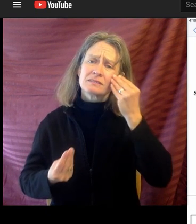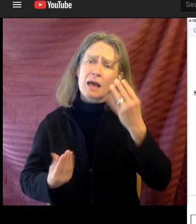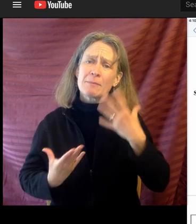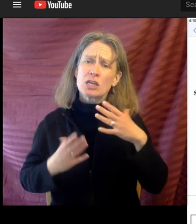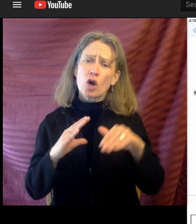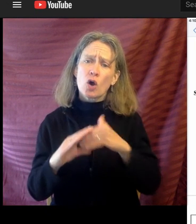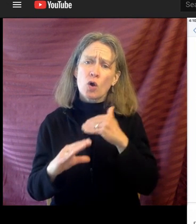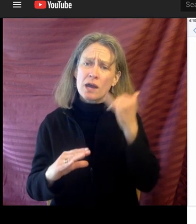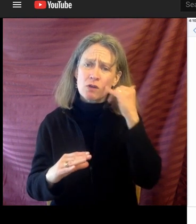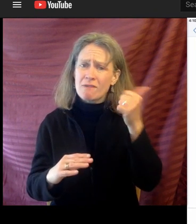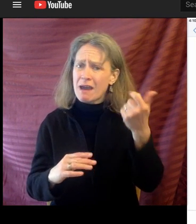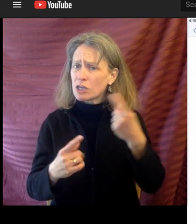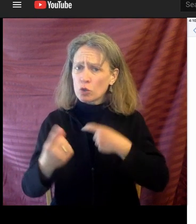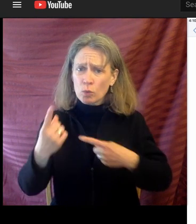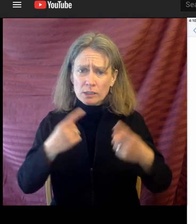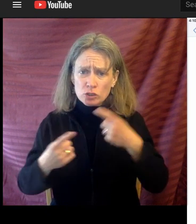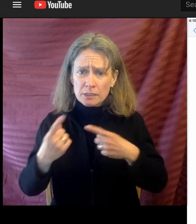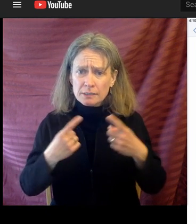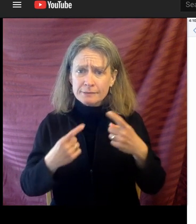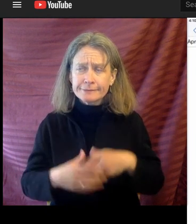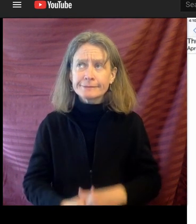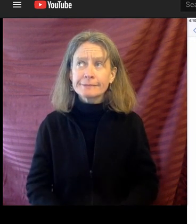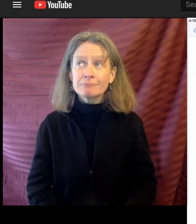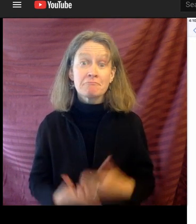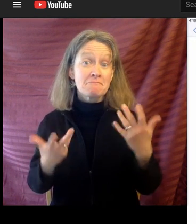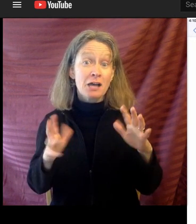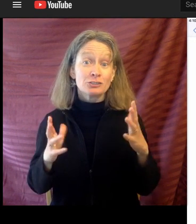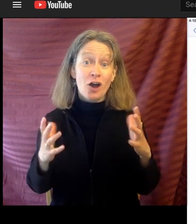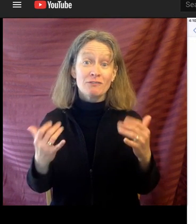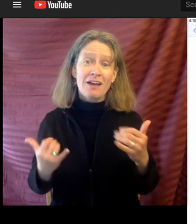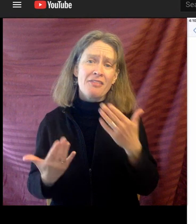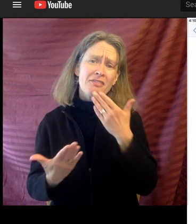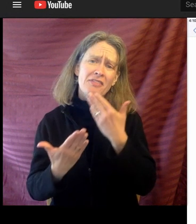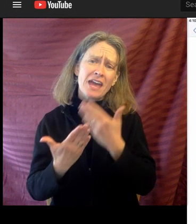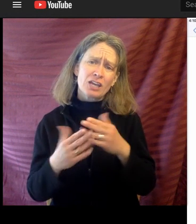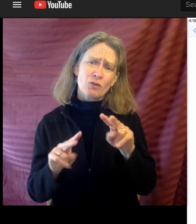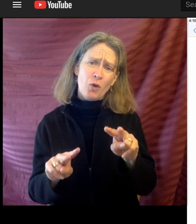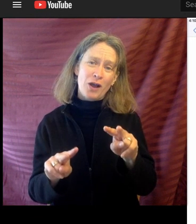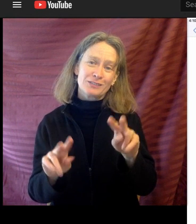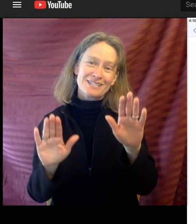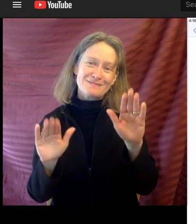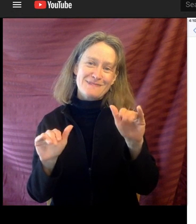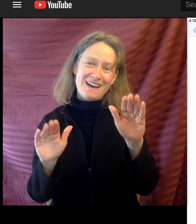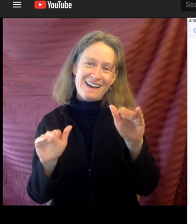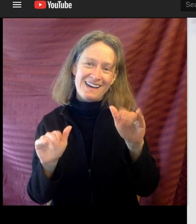questions. That's all. Thanks for watching. Bye.